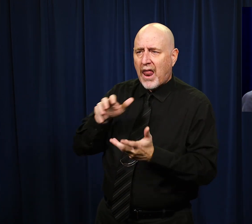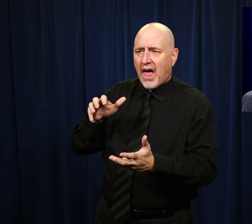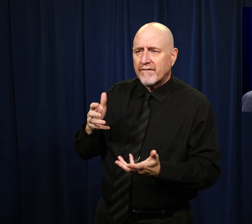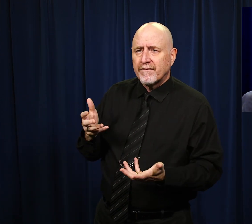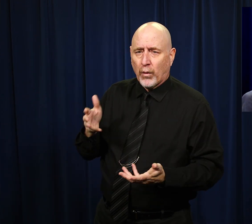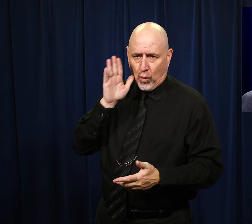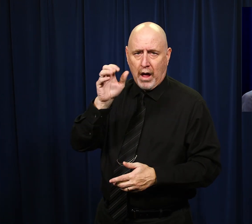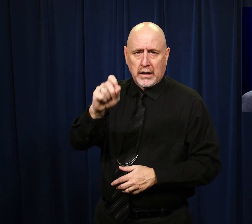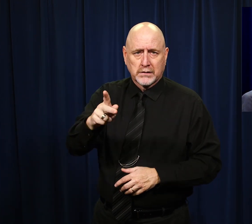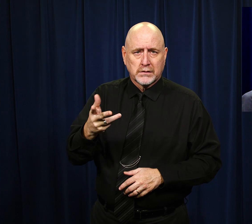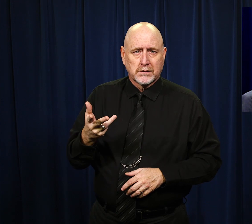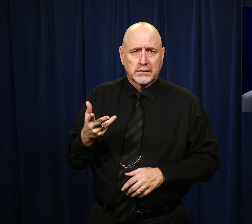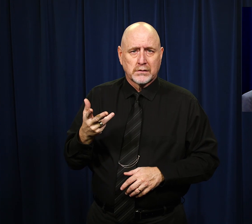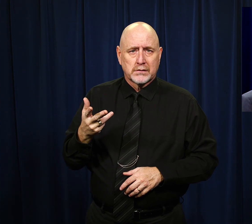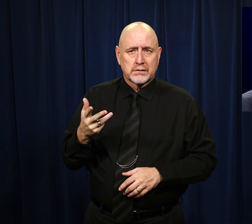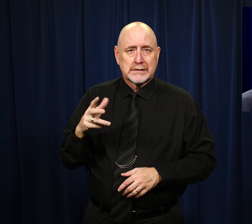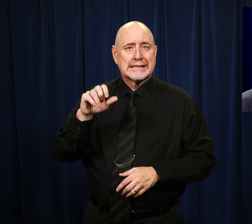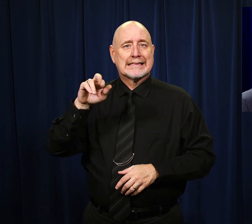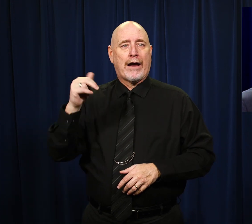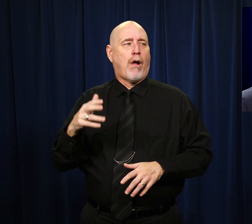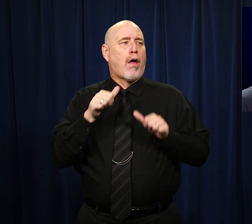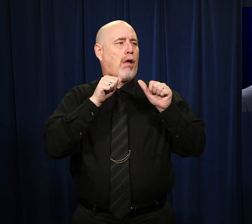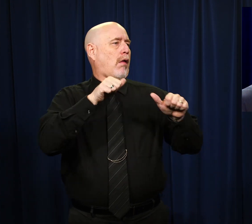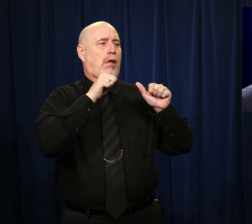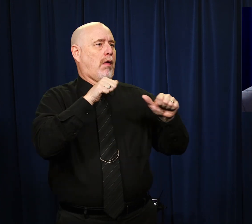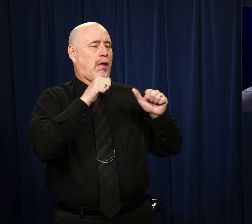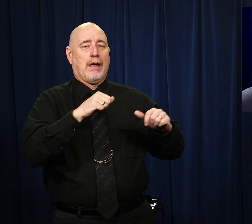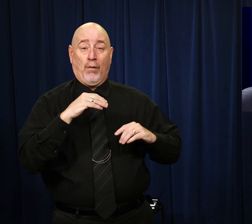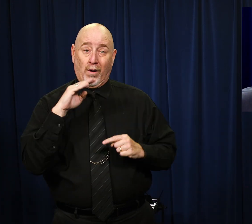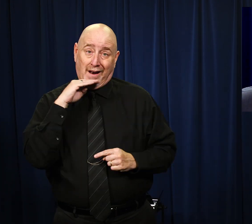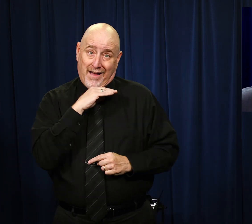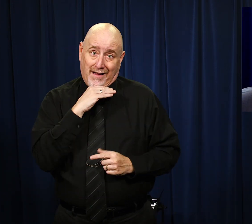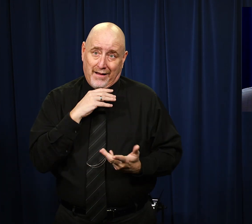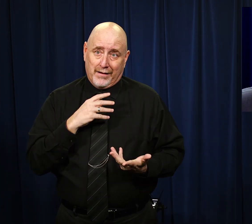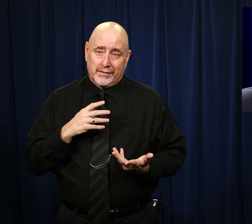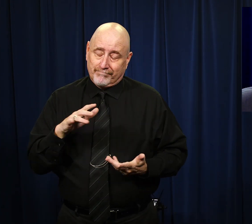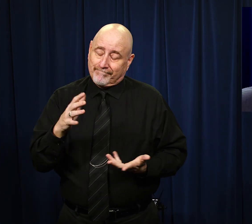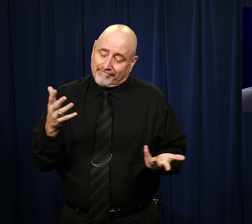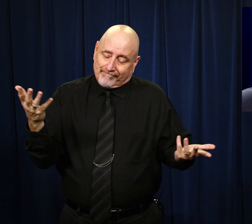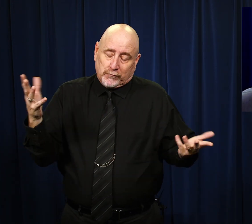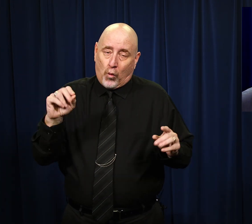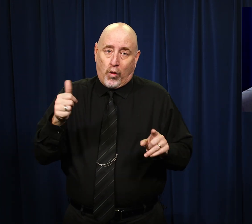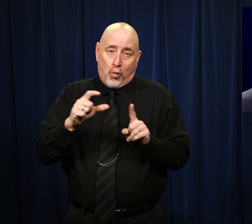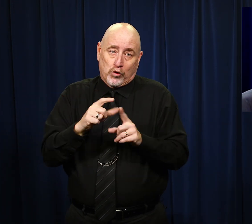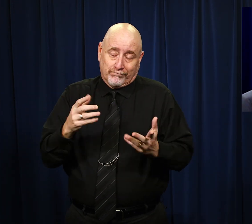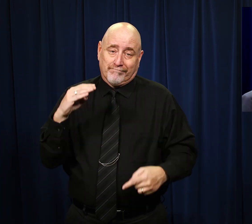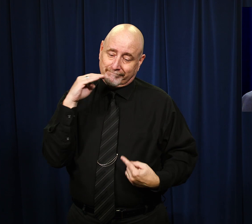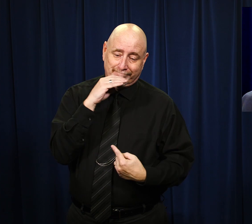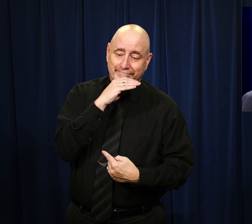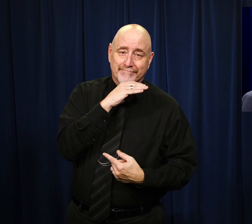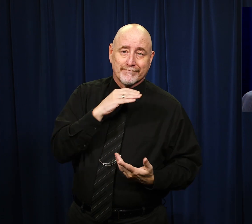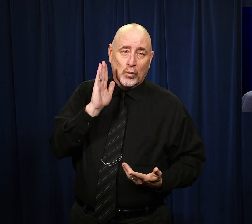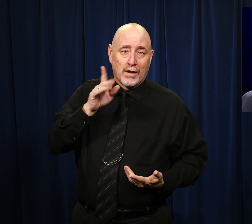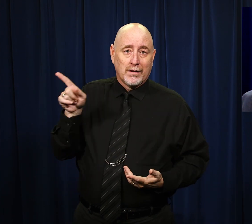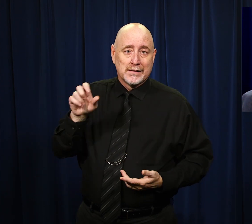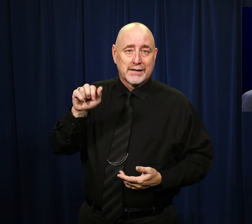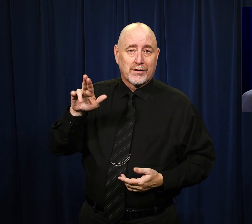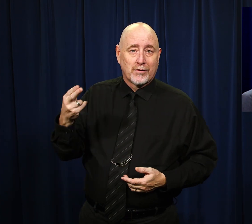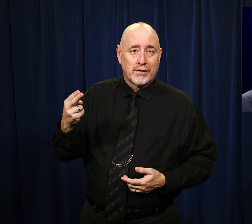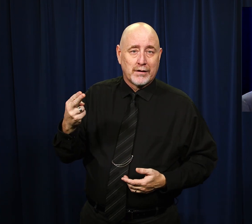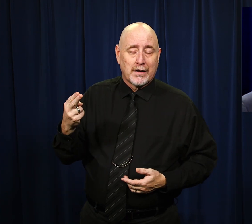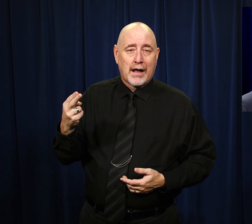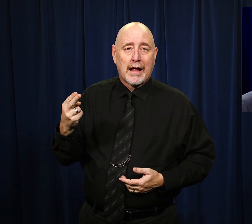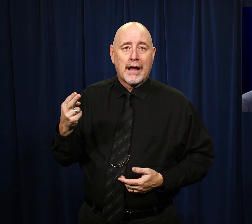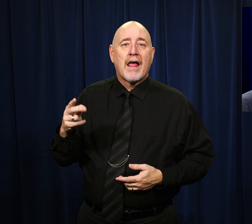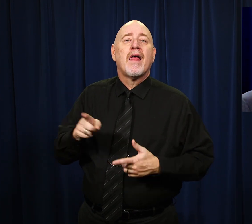laugh? And she's going to deny it. She's going to lie. Now, say it another way. She is going to tell a lie. But then